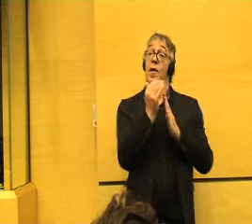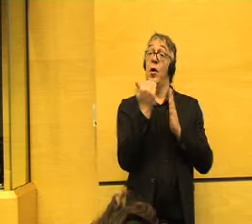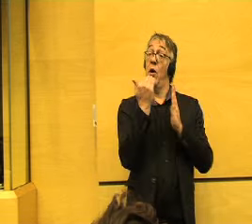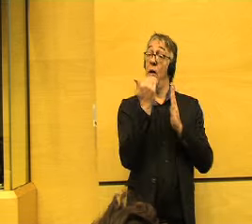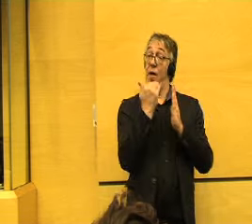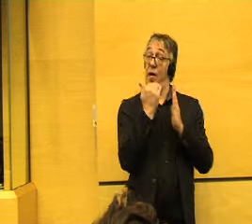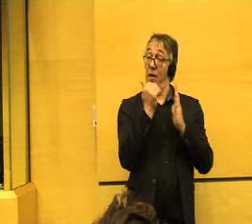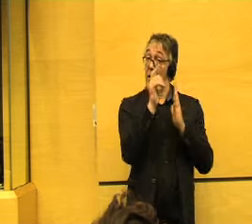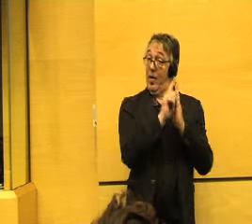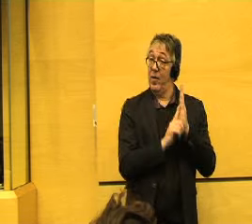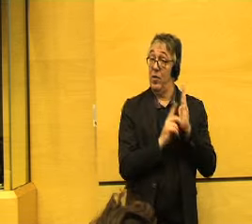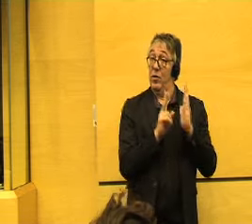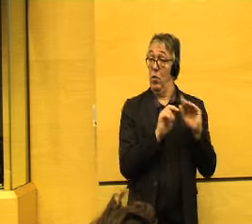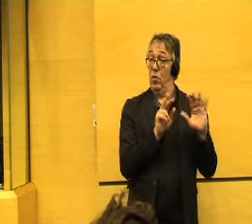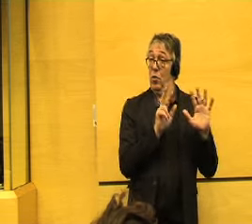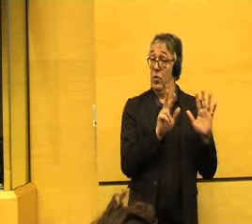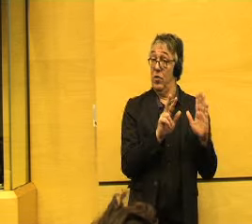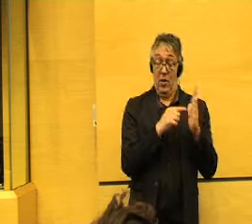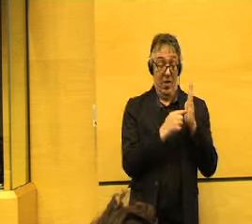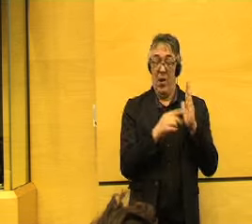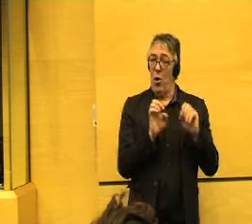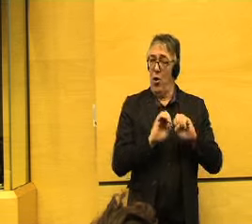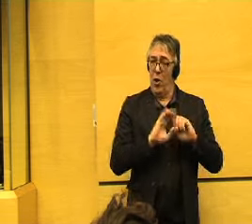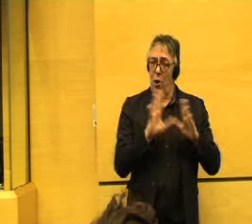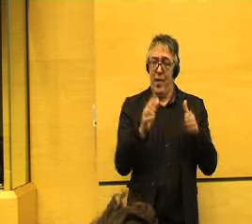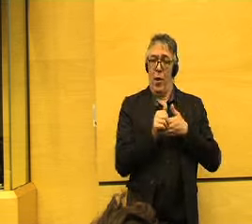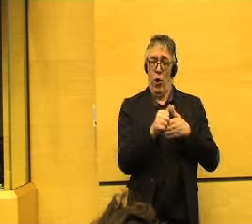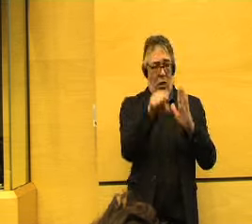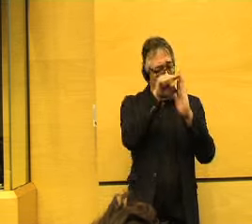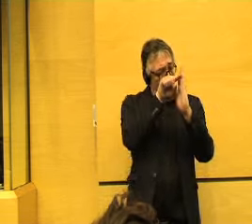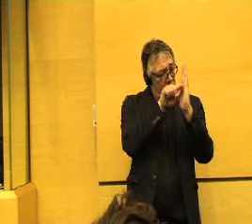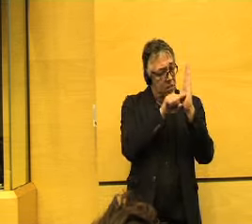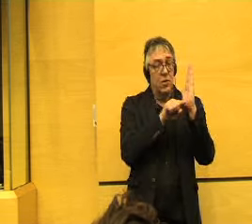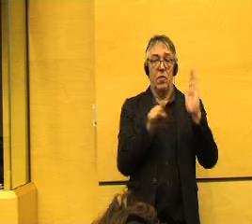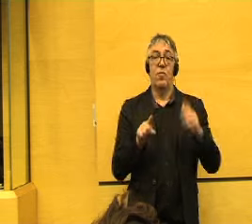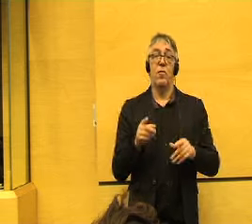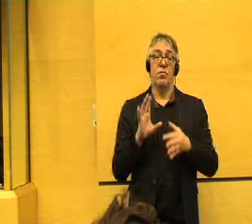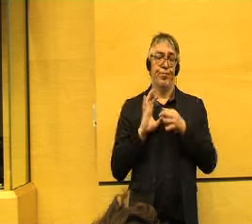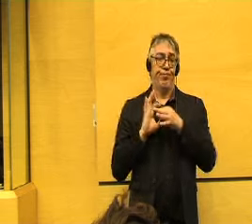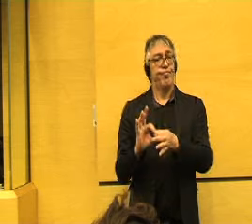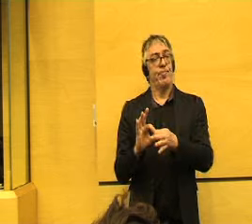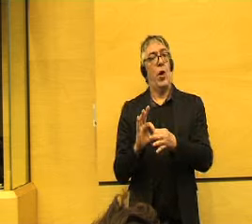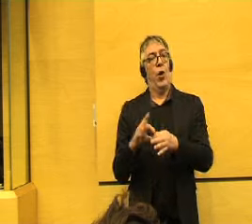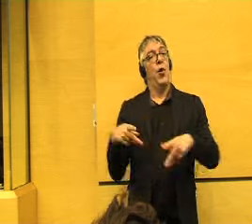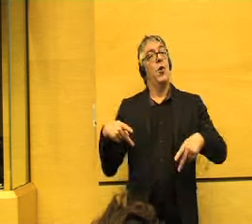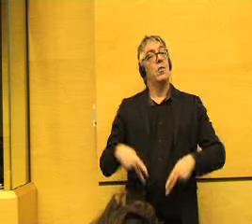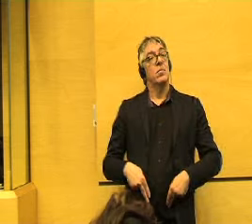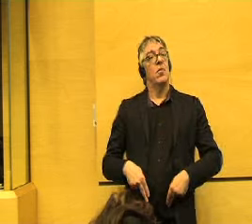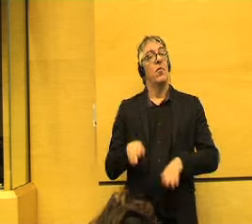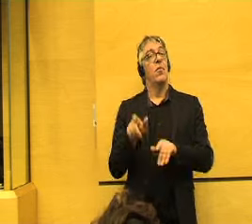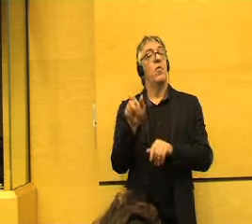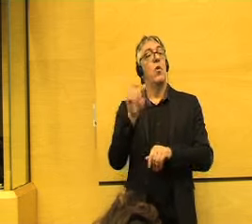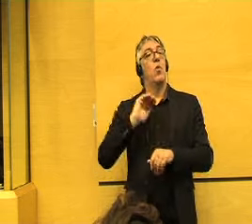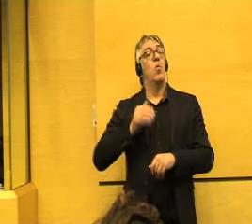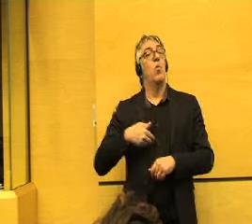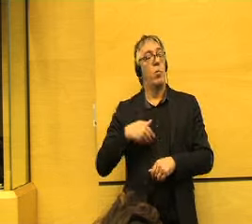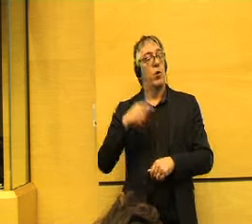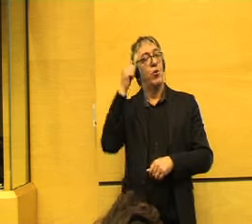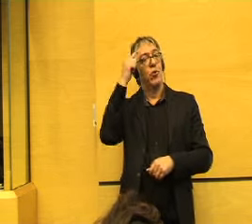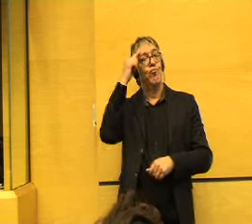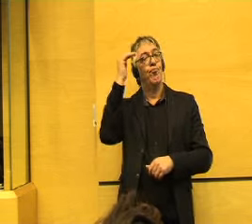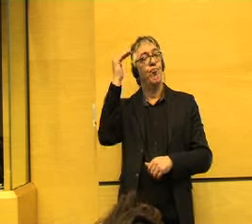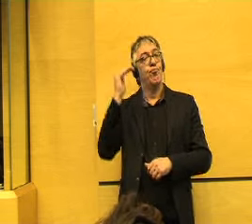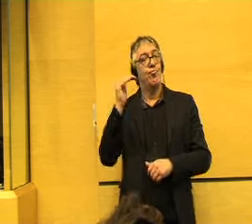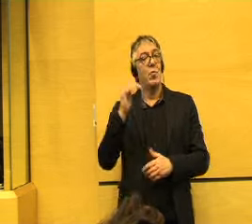clear guidelines on the sterilization of women with mental disabilities. In Section 19,